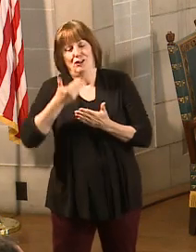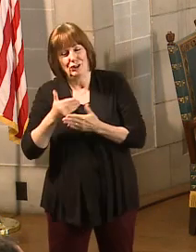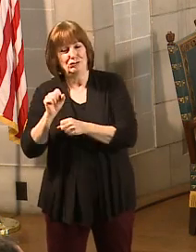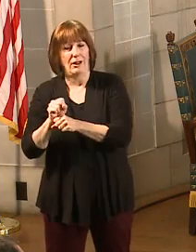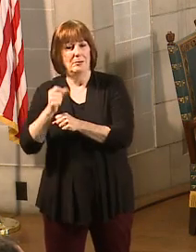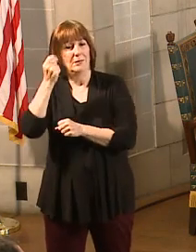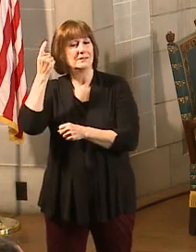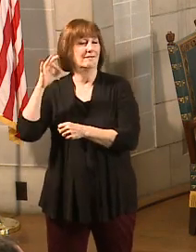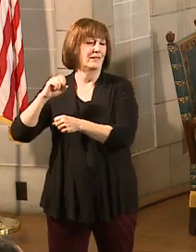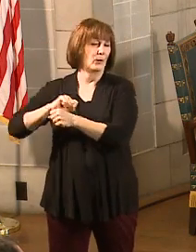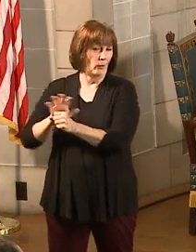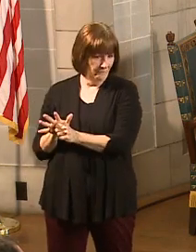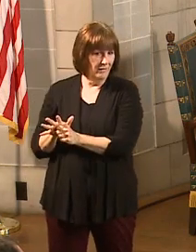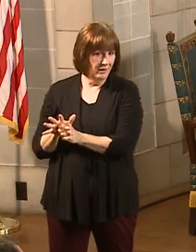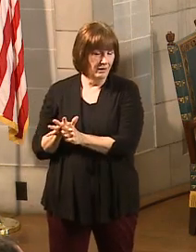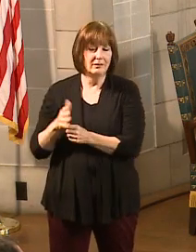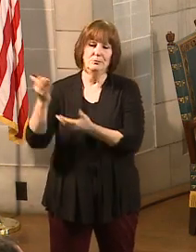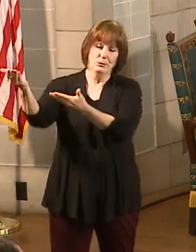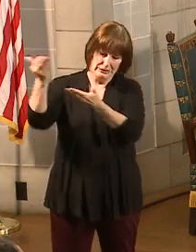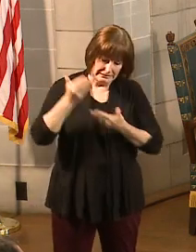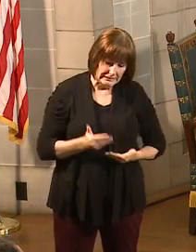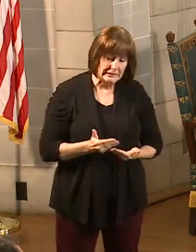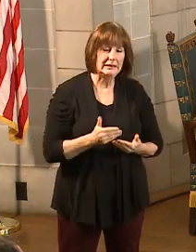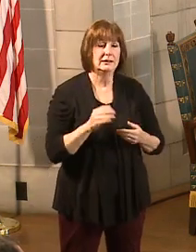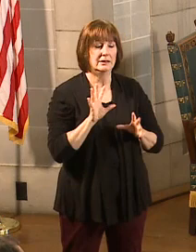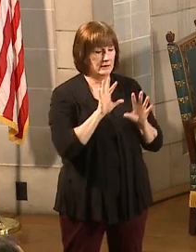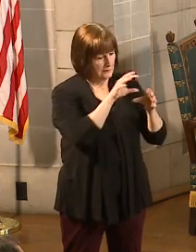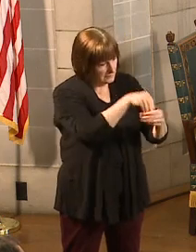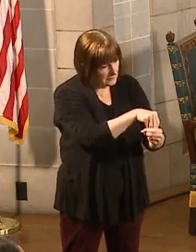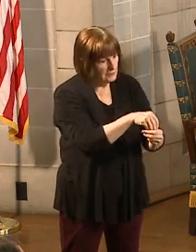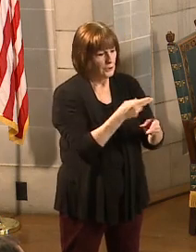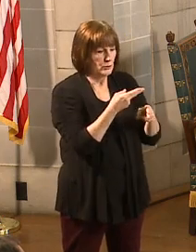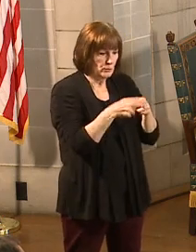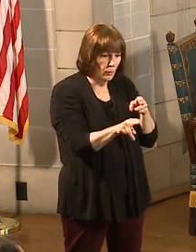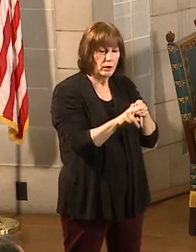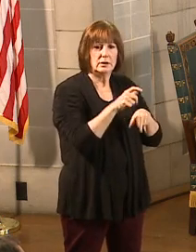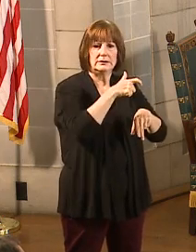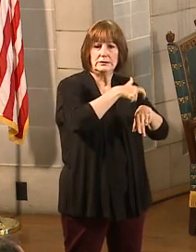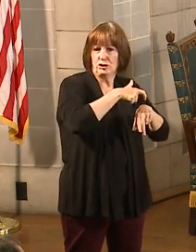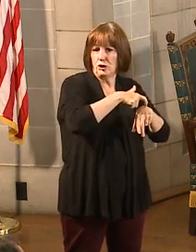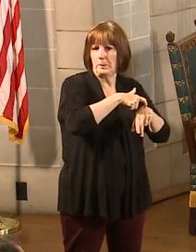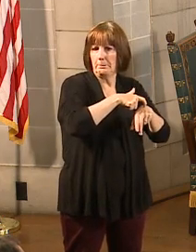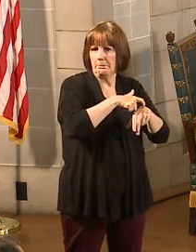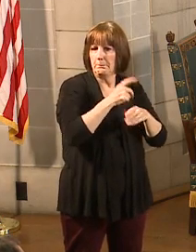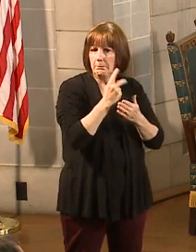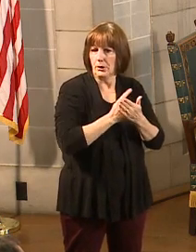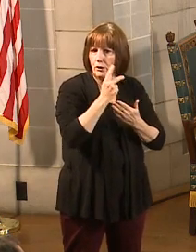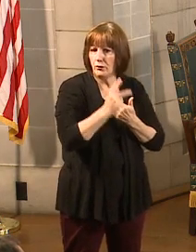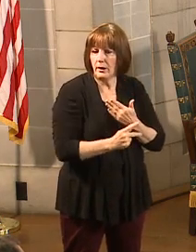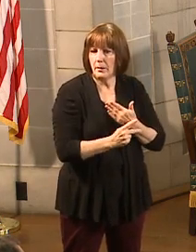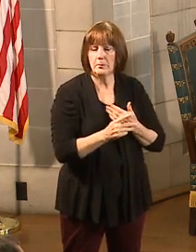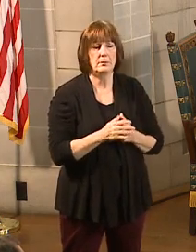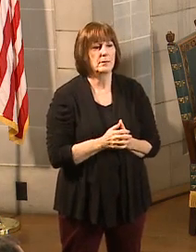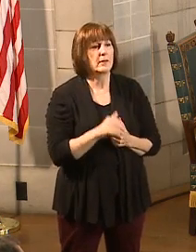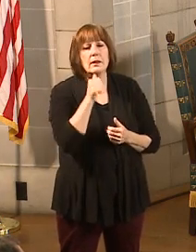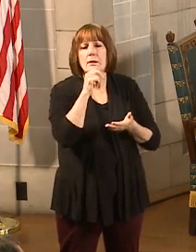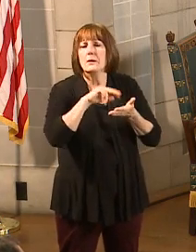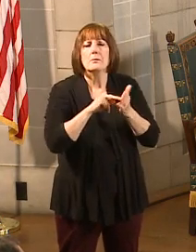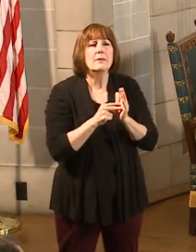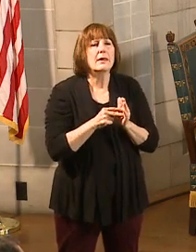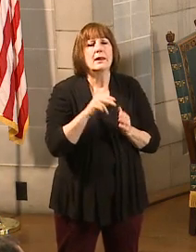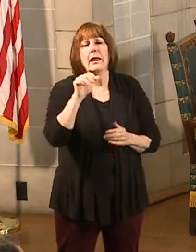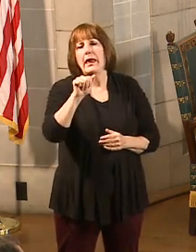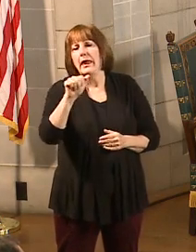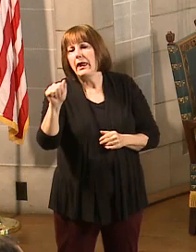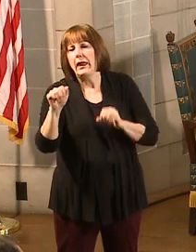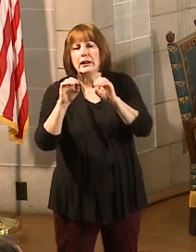to bring them onto our campus and put them into a short-term program. Now, a short-term program, we're not talking about an associate